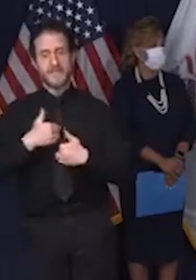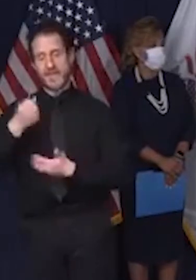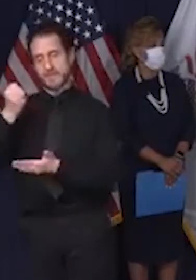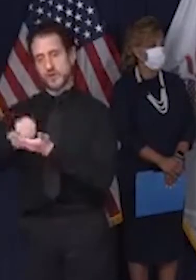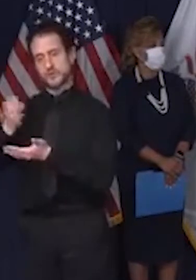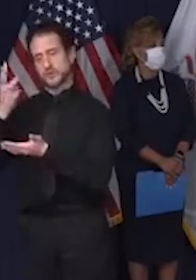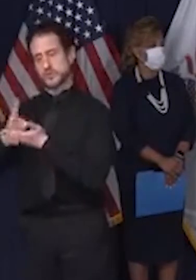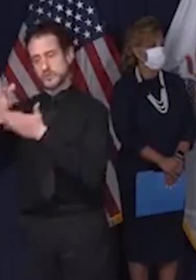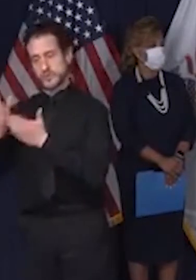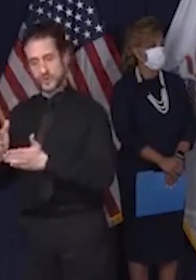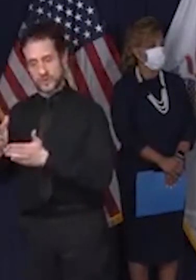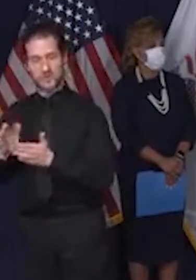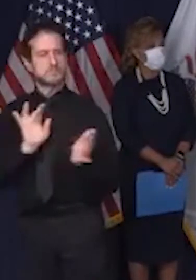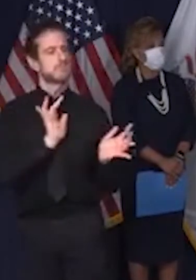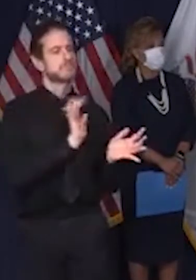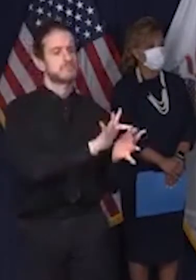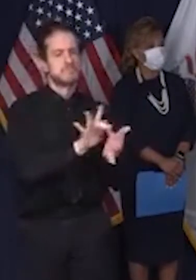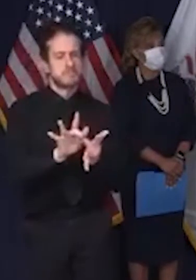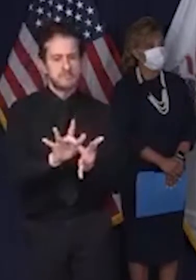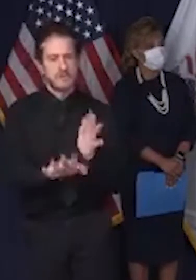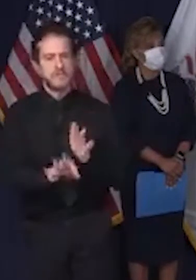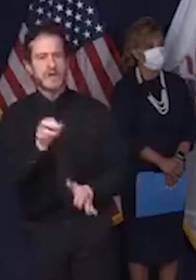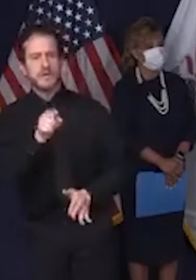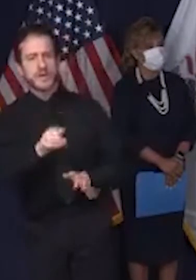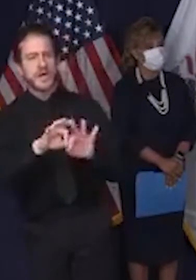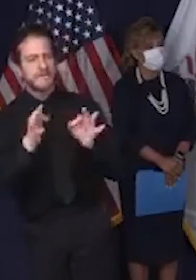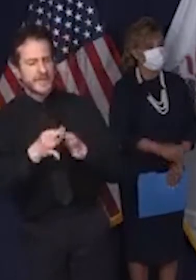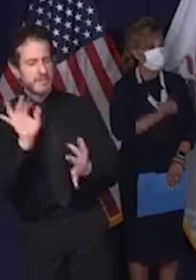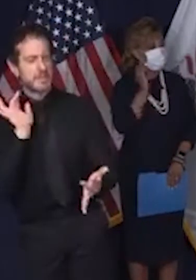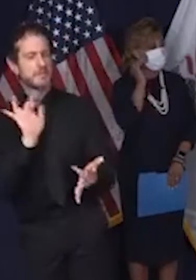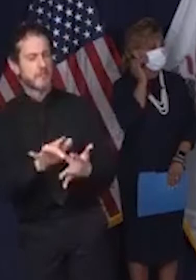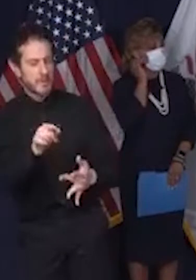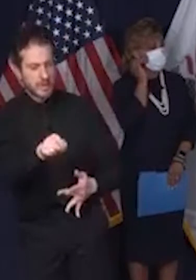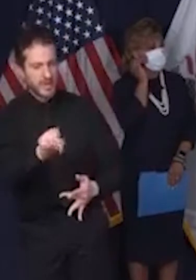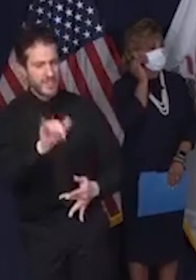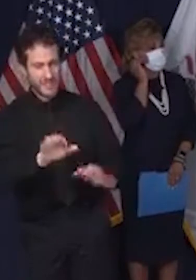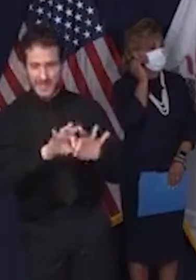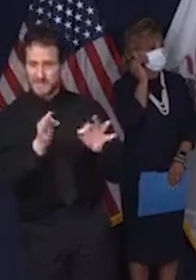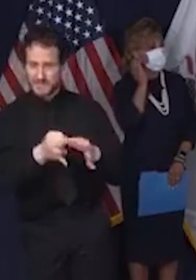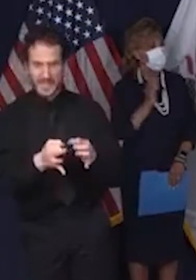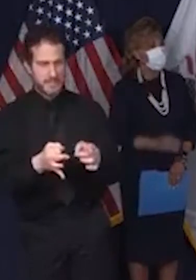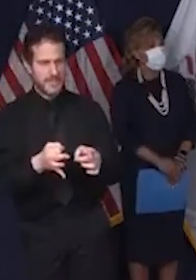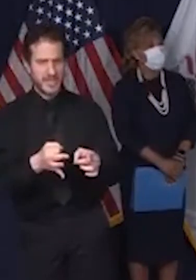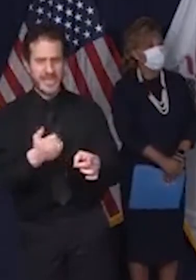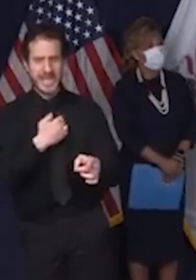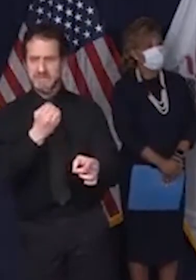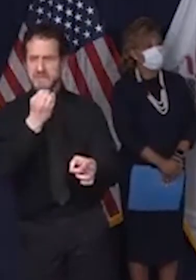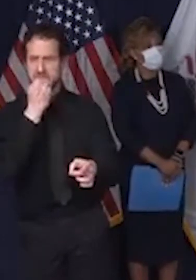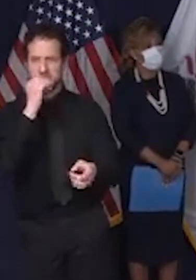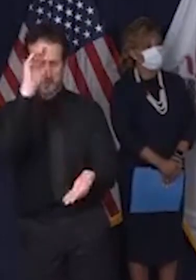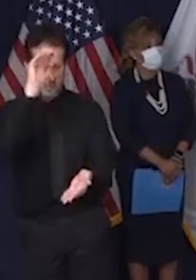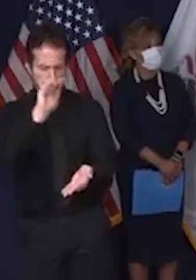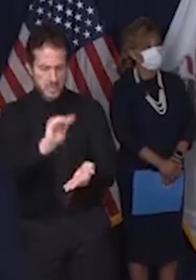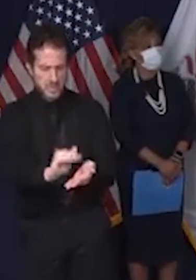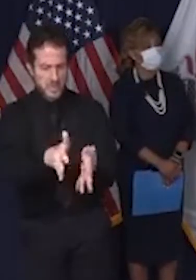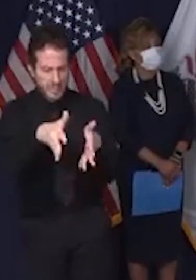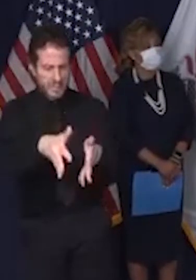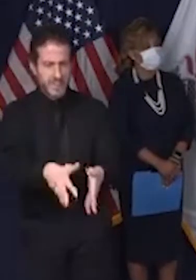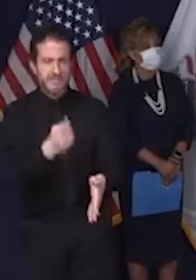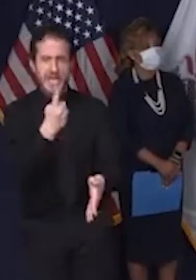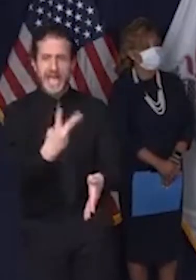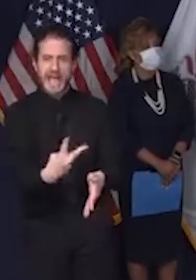made a connection to a family to discover that in that family, they had a half a loaf of bread